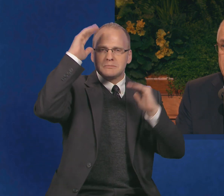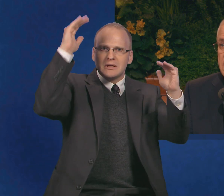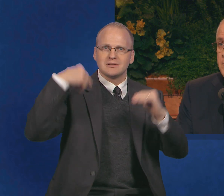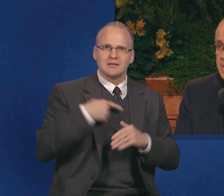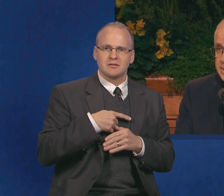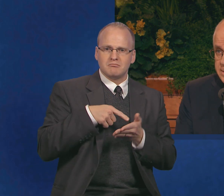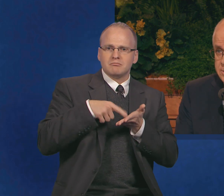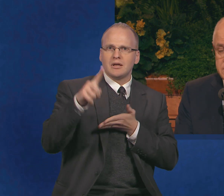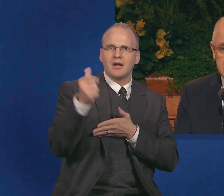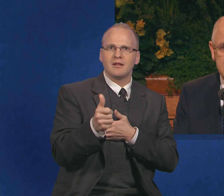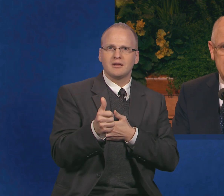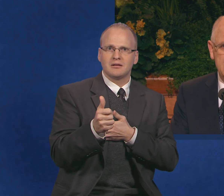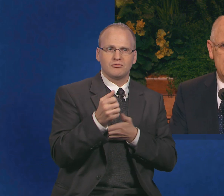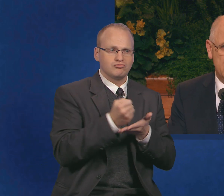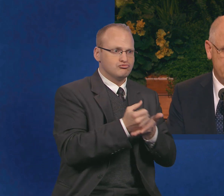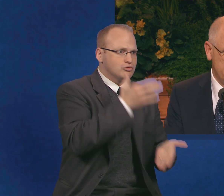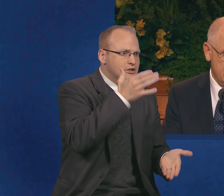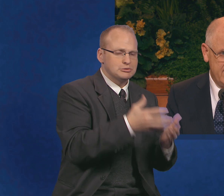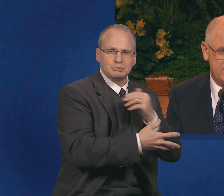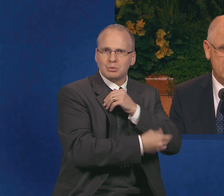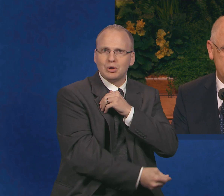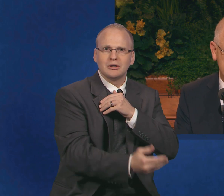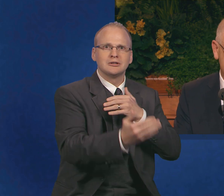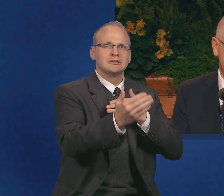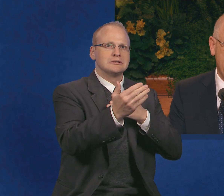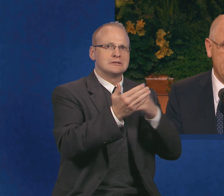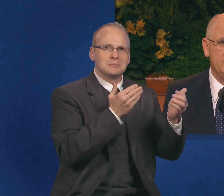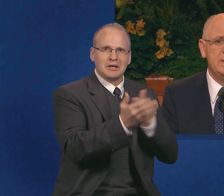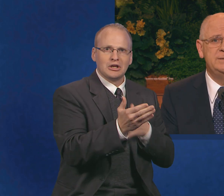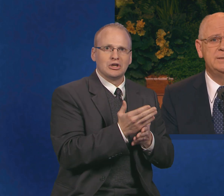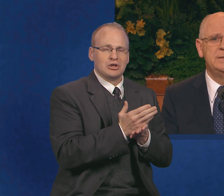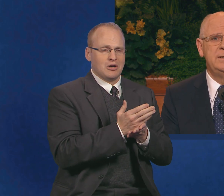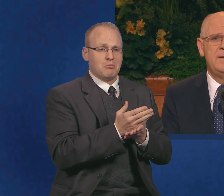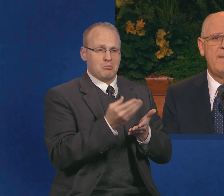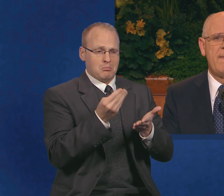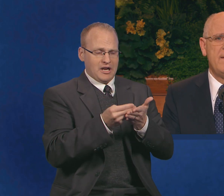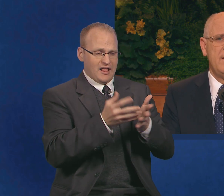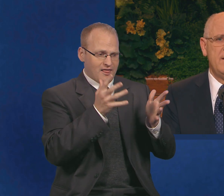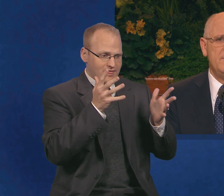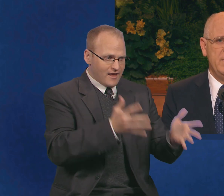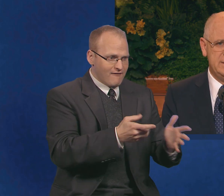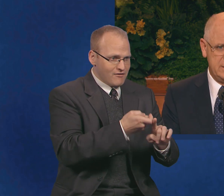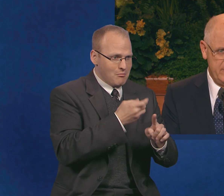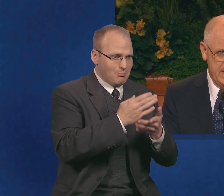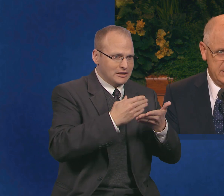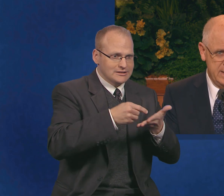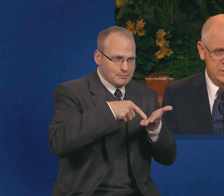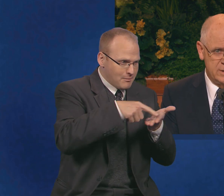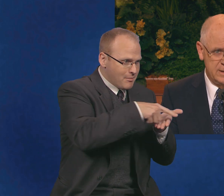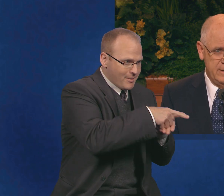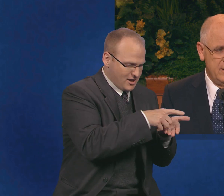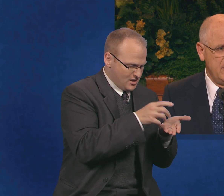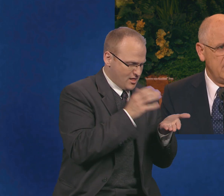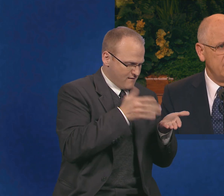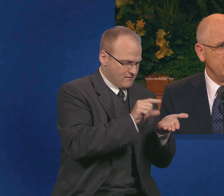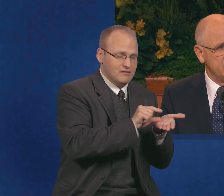our abundance, nor from the leftovers of the family budget, but as He commanded anciently, from the